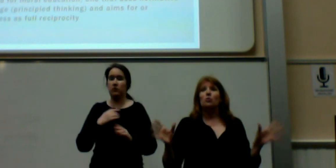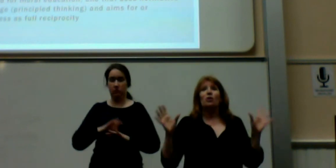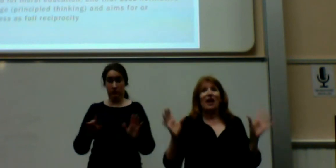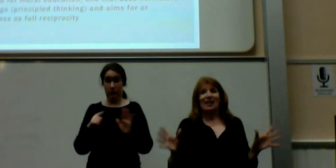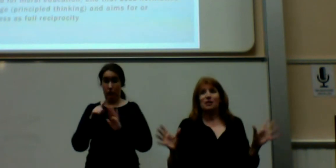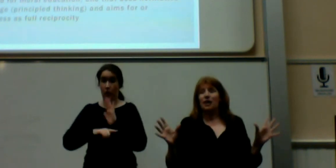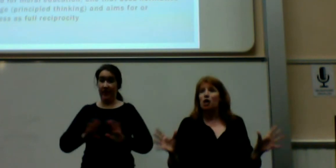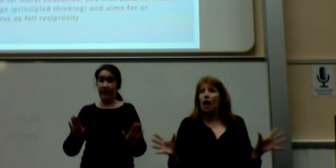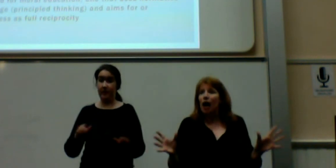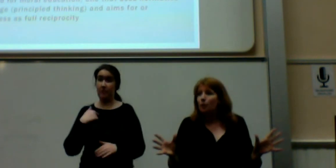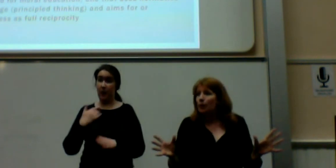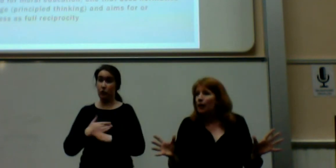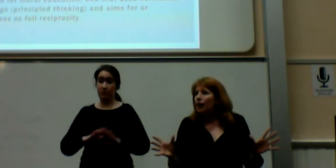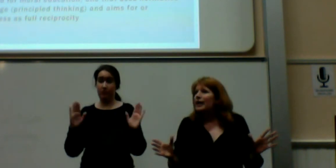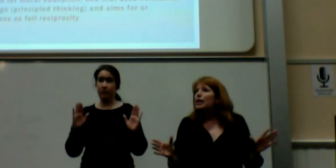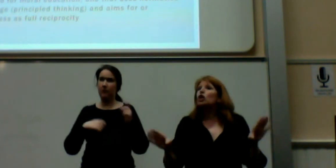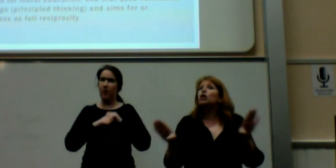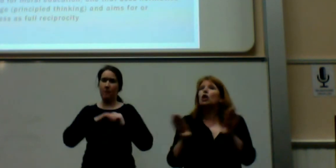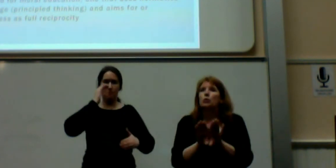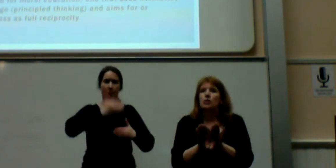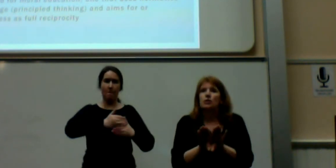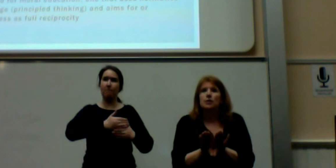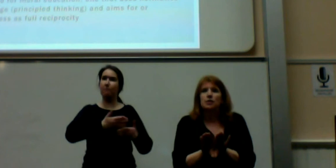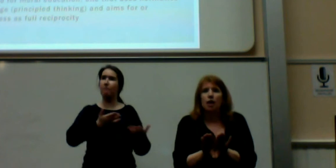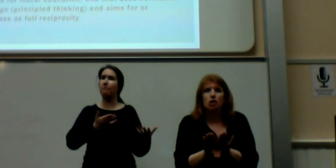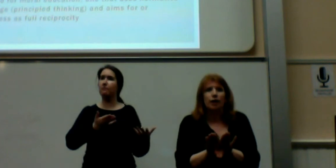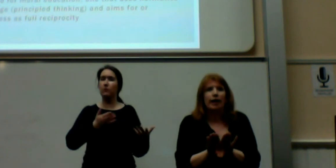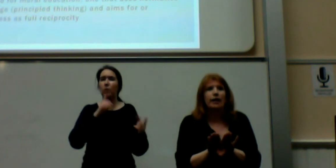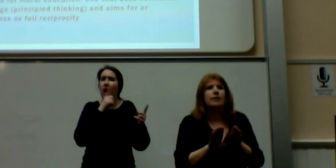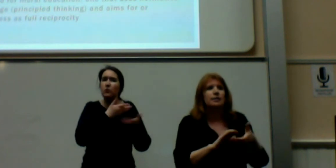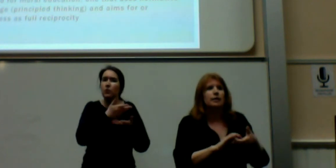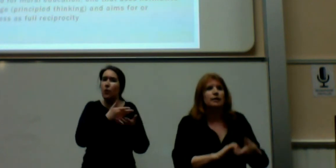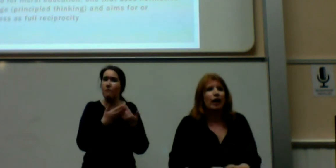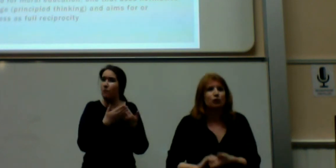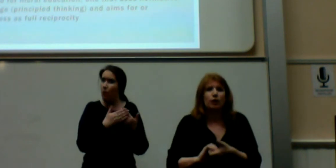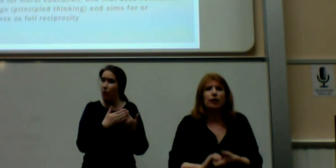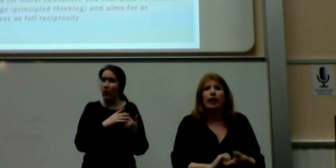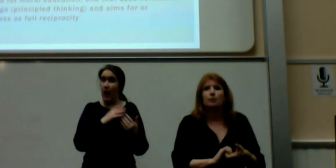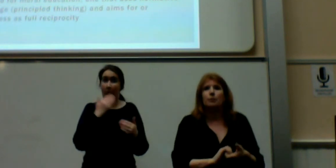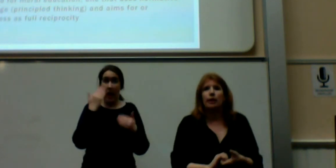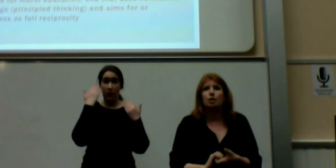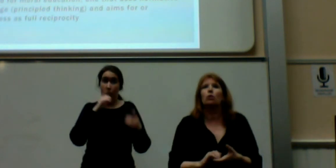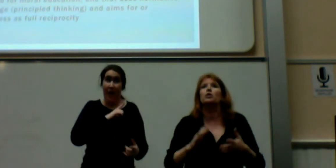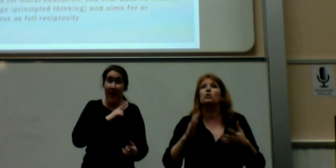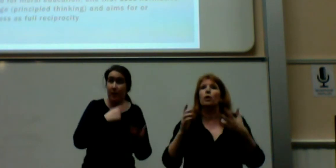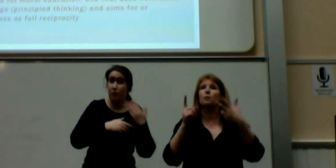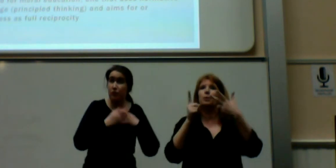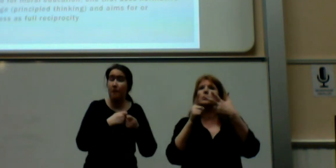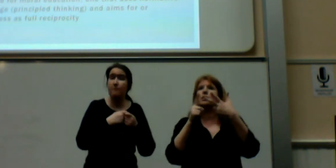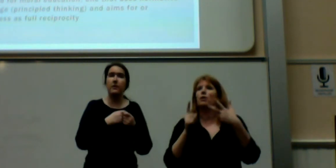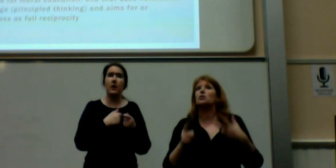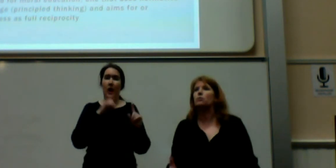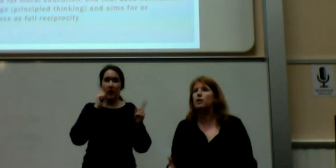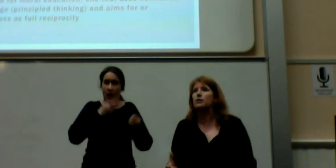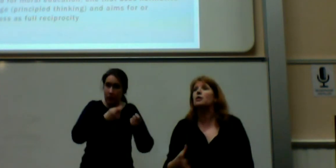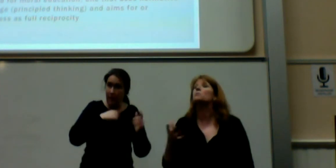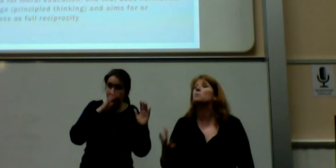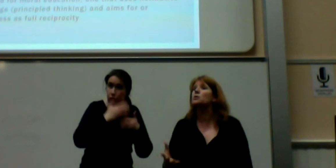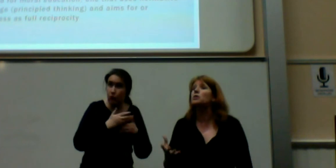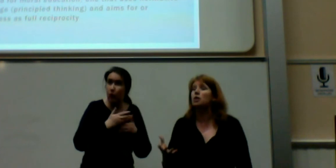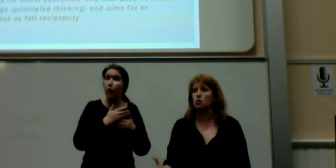that's the rule, that's my job, it closes discussion and it doesn't allow for collaboration, which is what